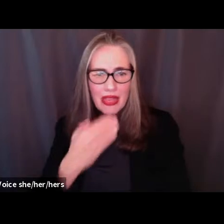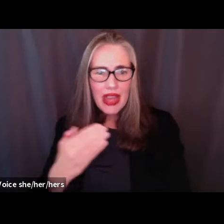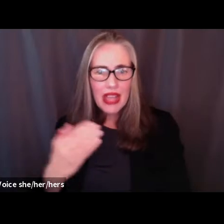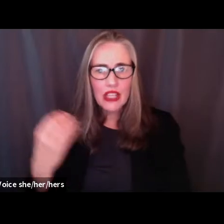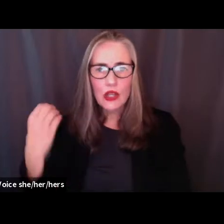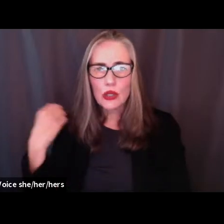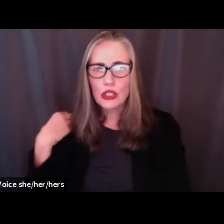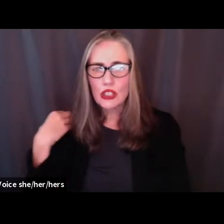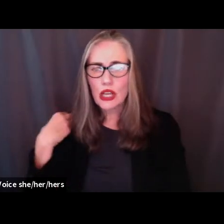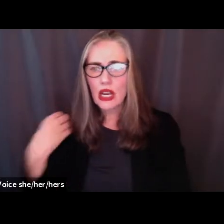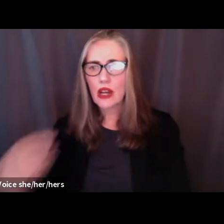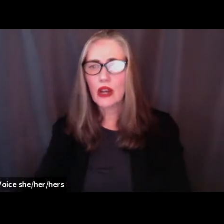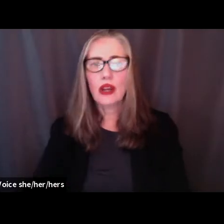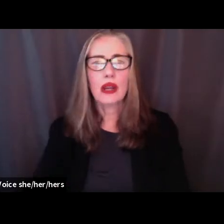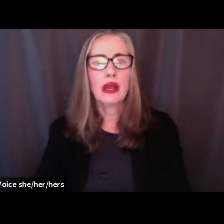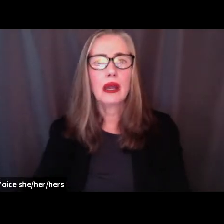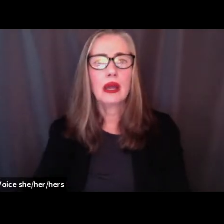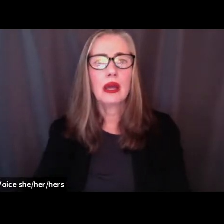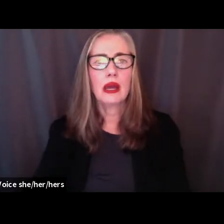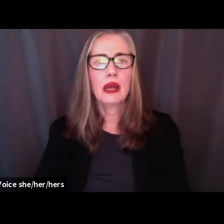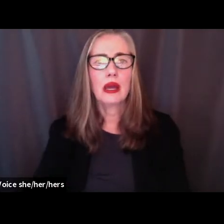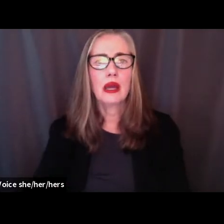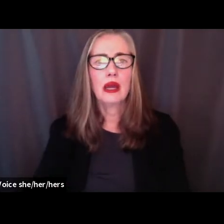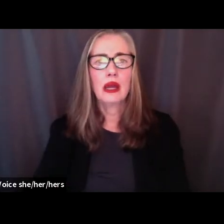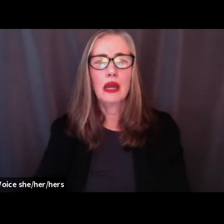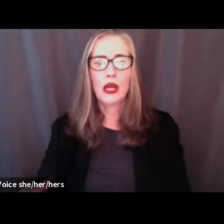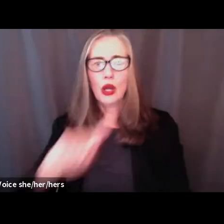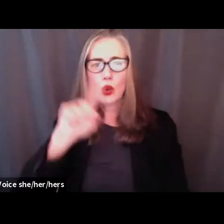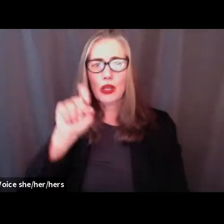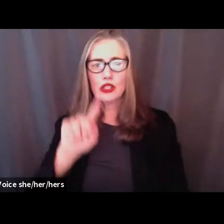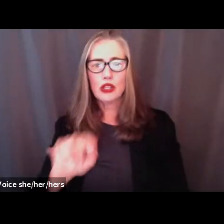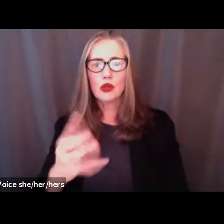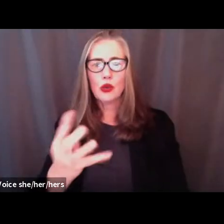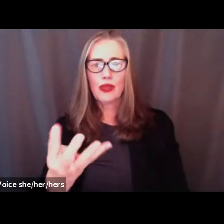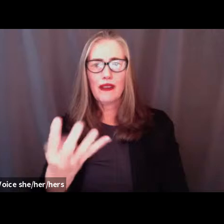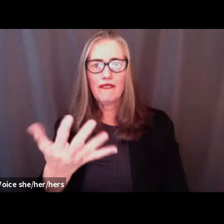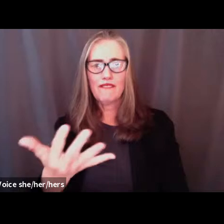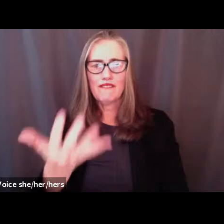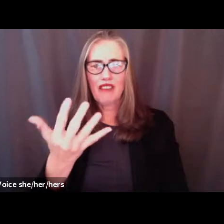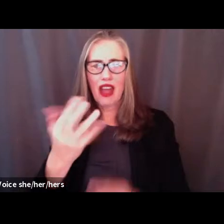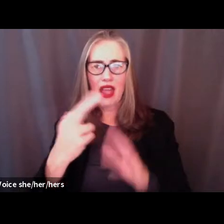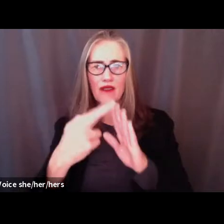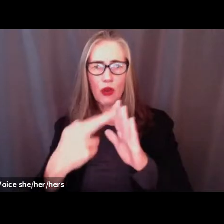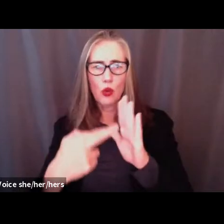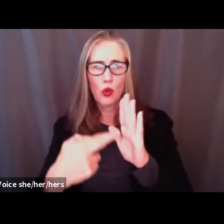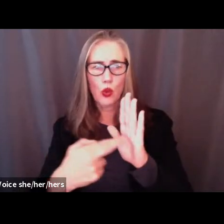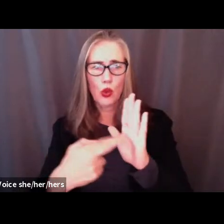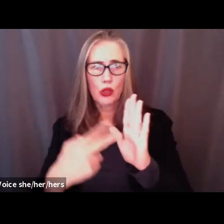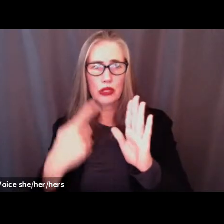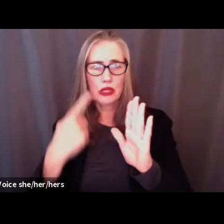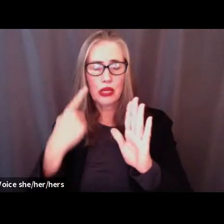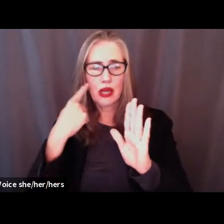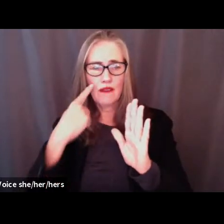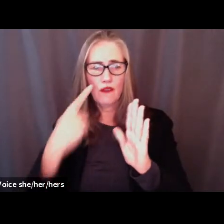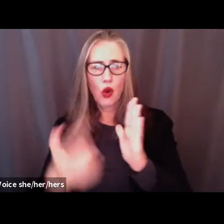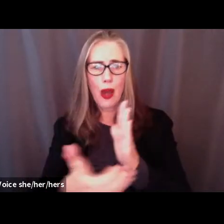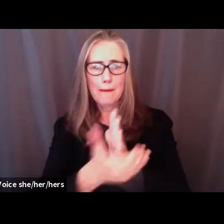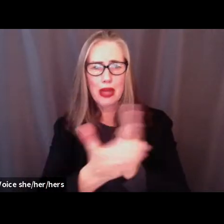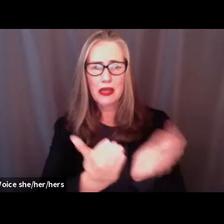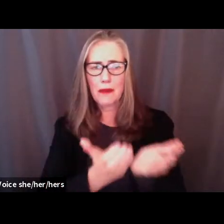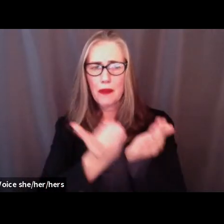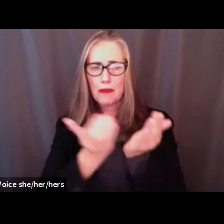had a question with regard to the 5B rules, the proposed amendments to the special